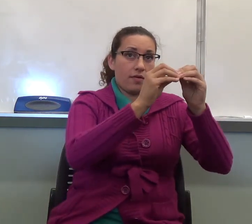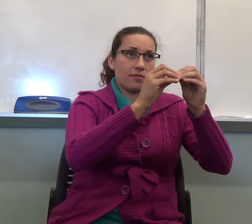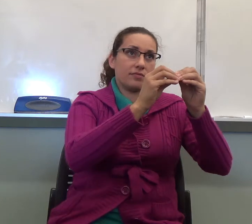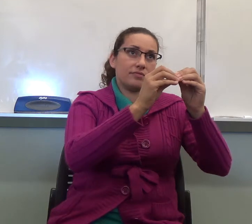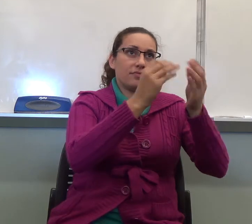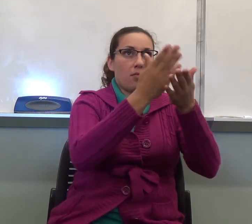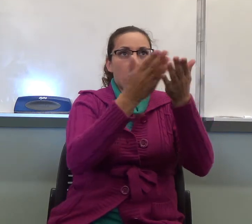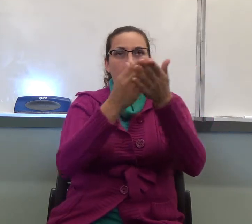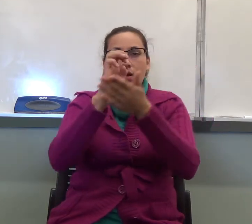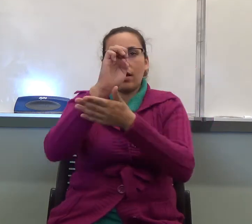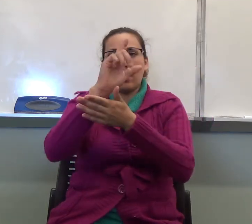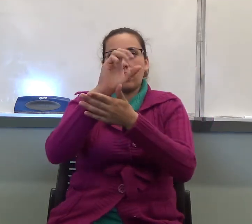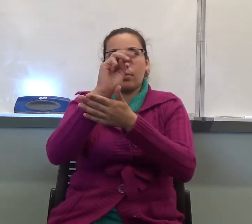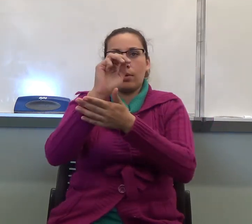event